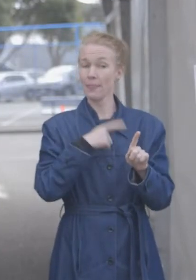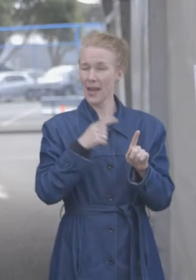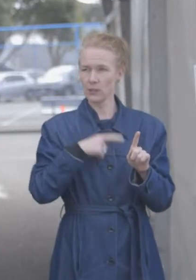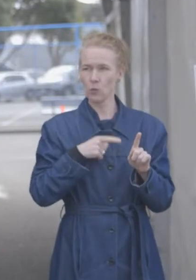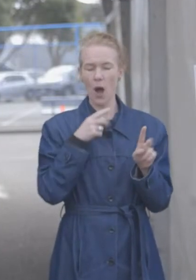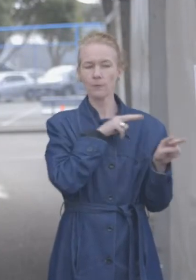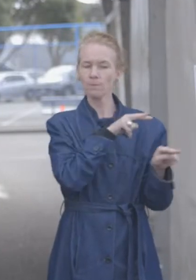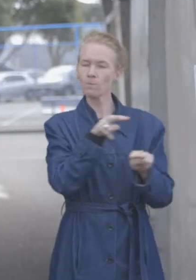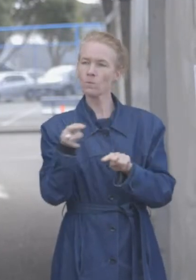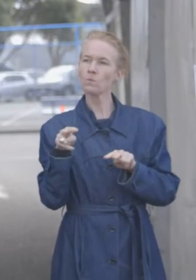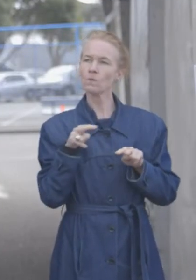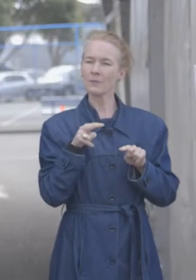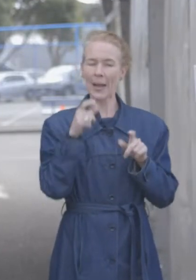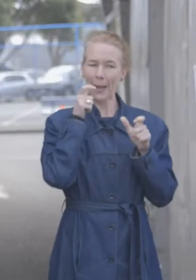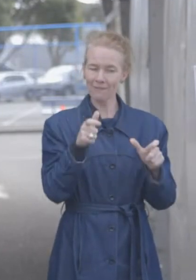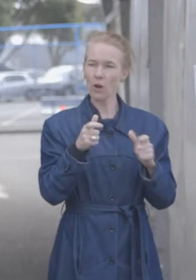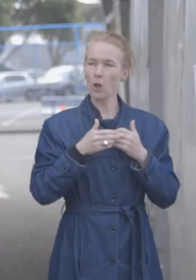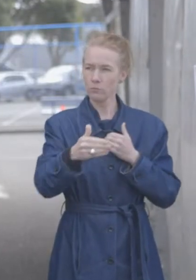constantly vigilant.